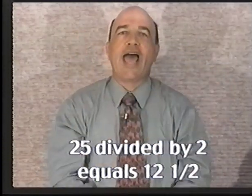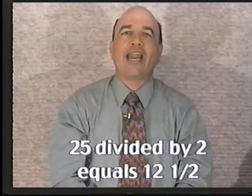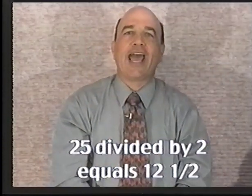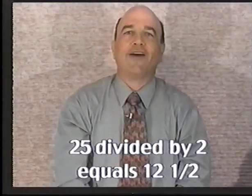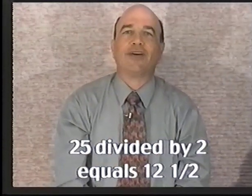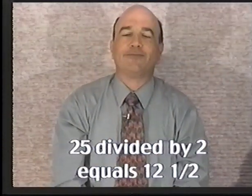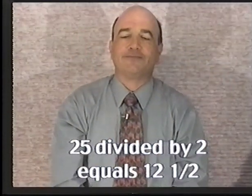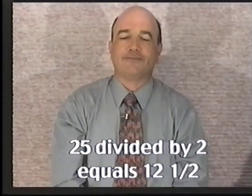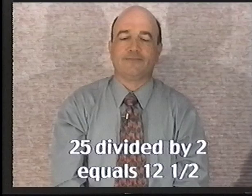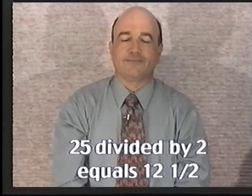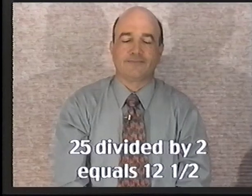half.